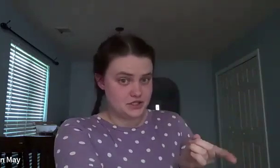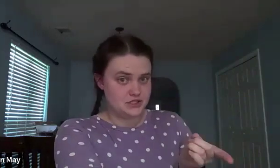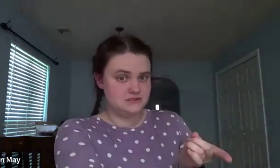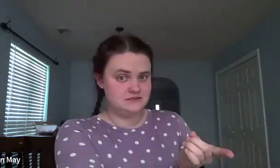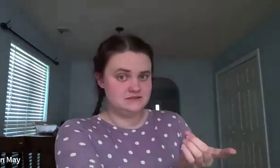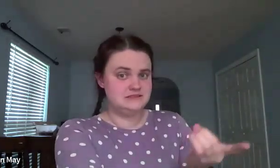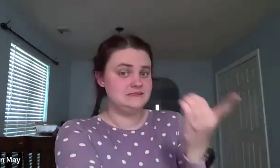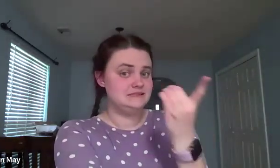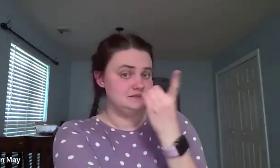dinner.